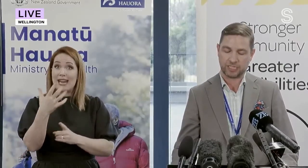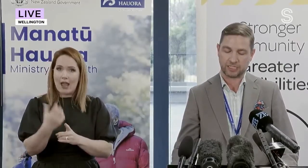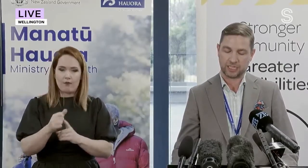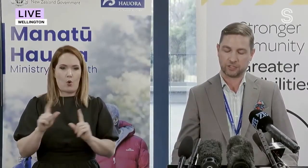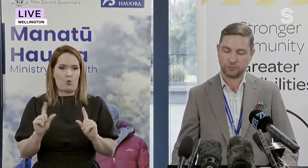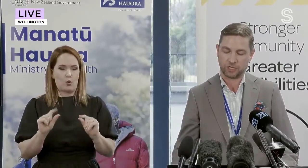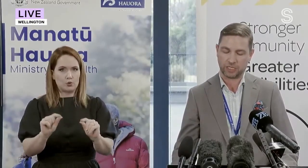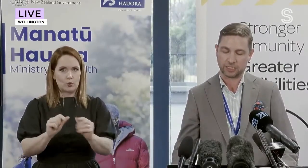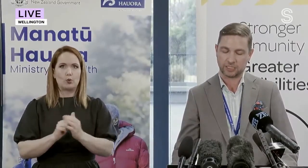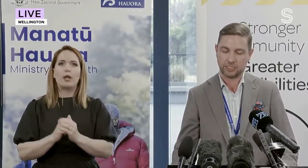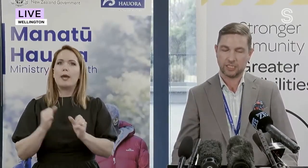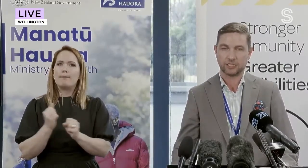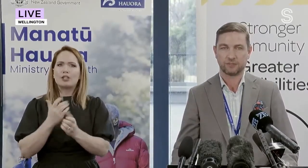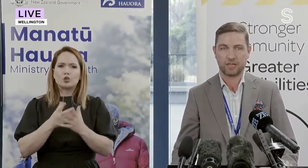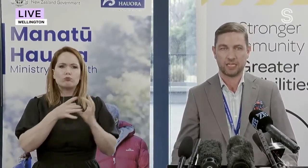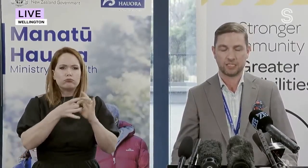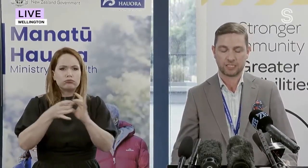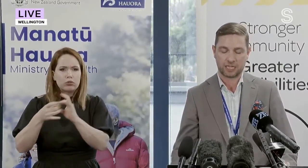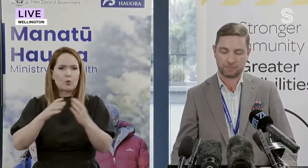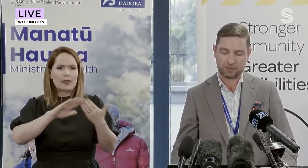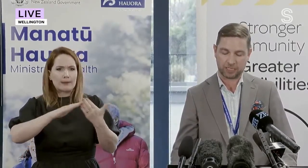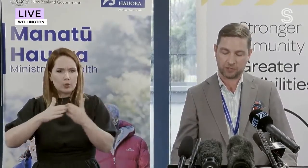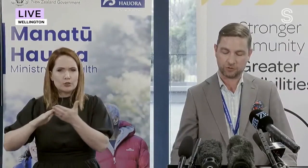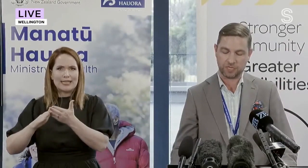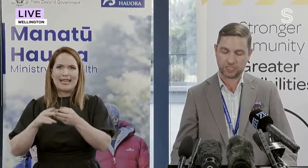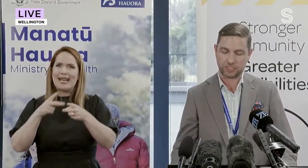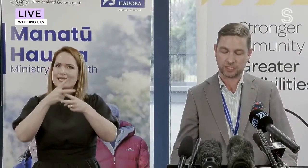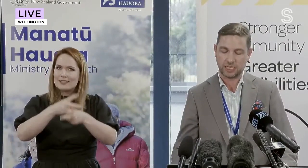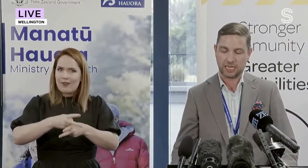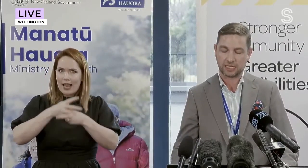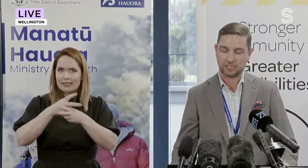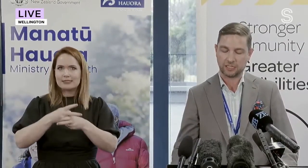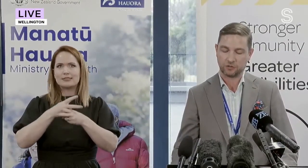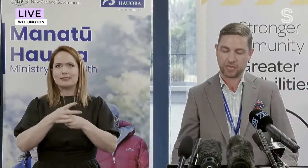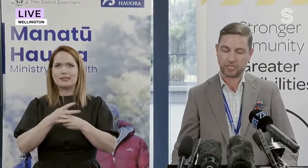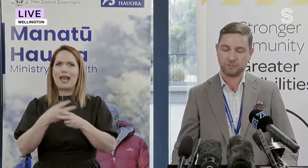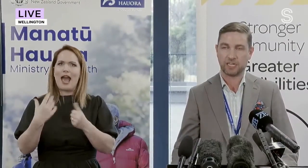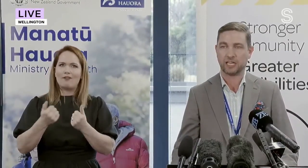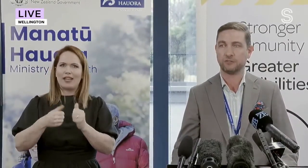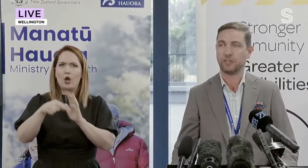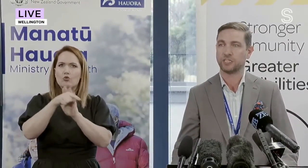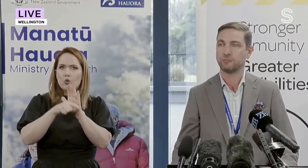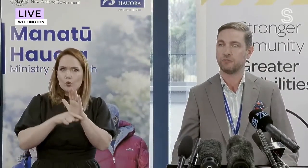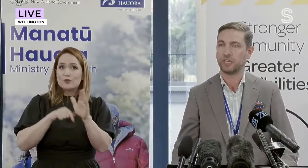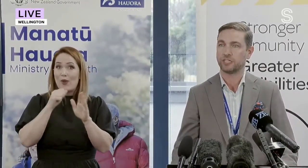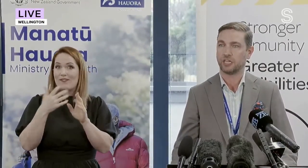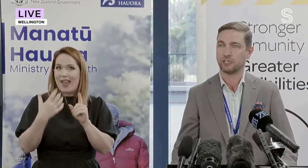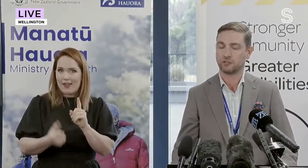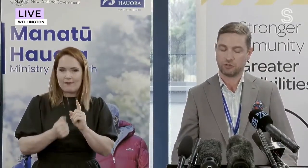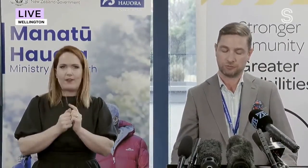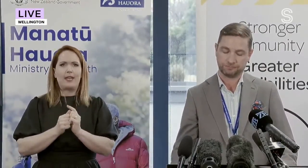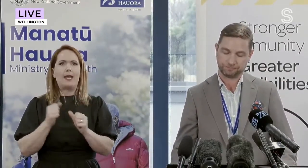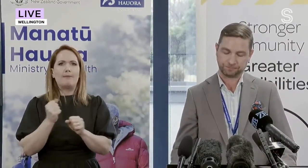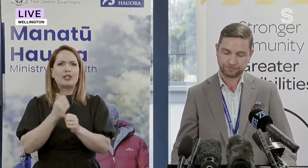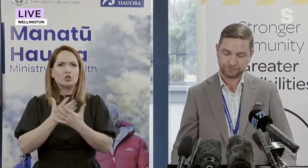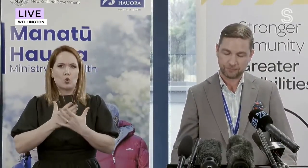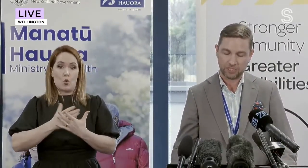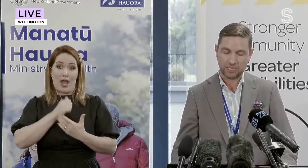and protecting our communities, surveillance and public health measures, and clinical management and infection prevention and